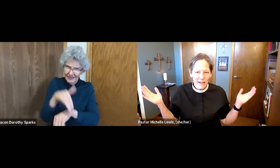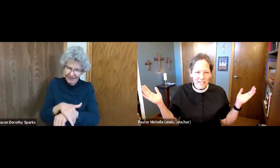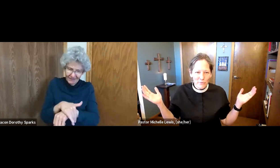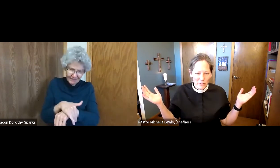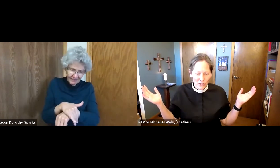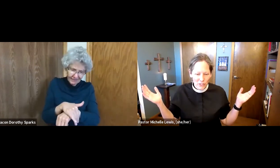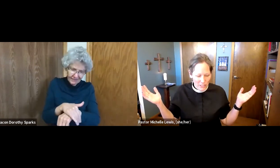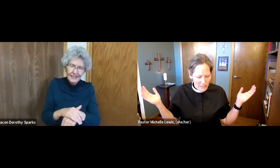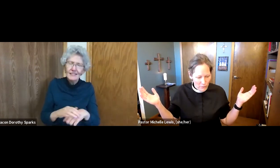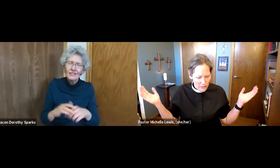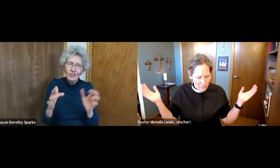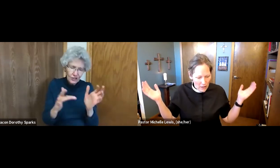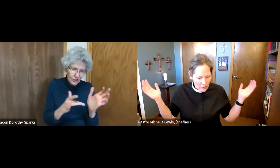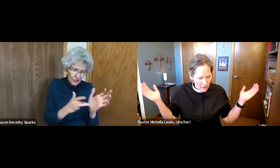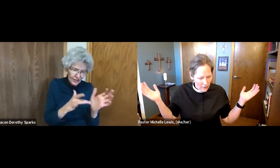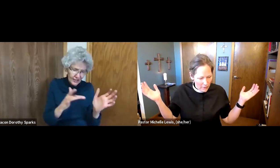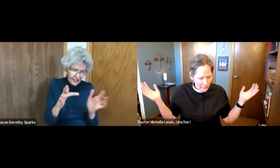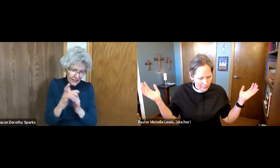In the night in which Jesus was,